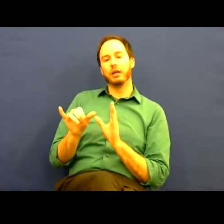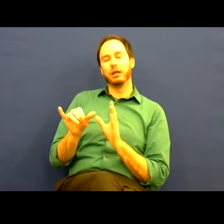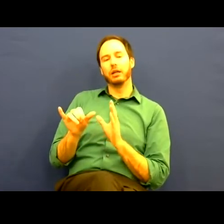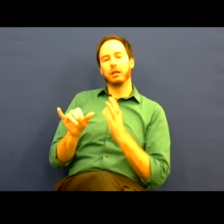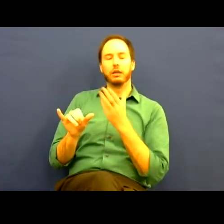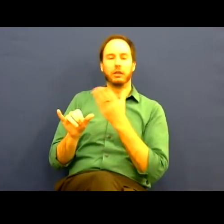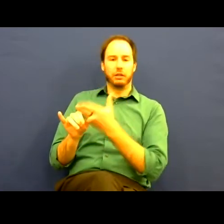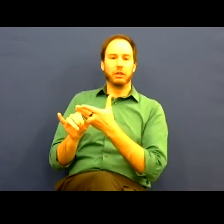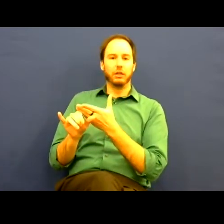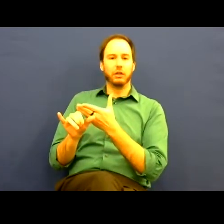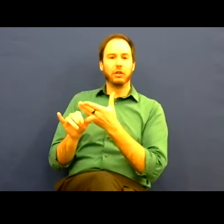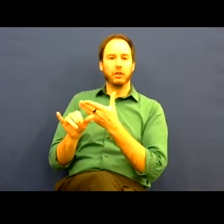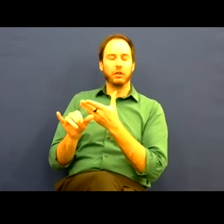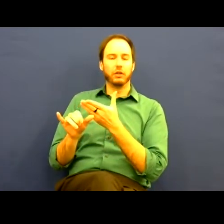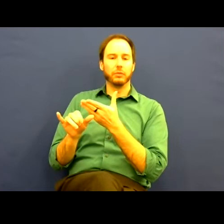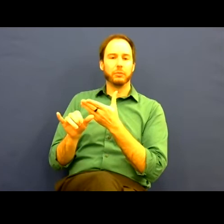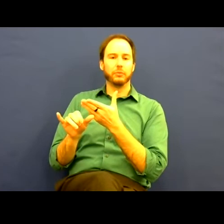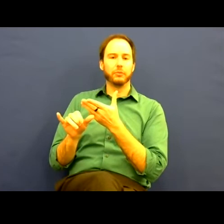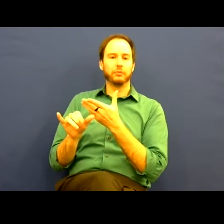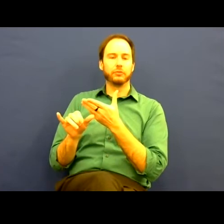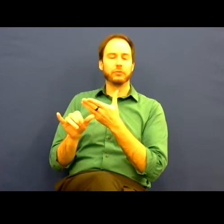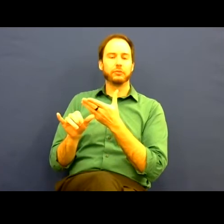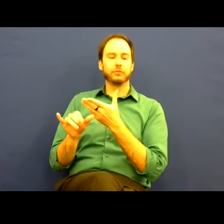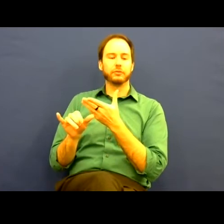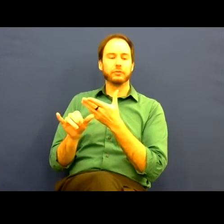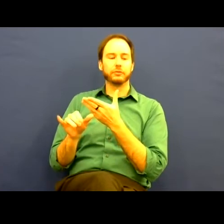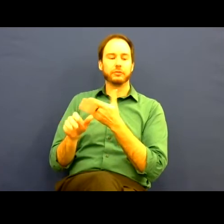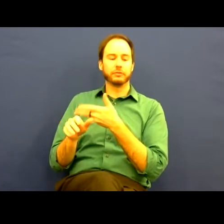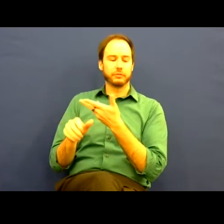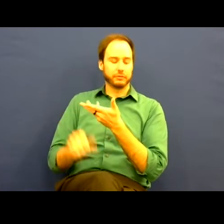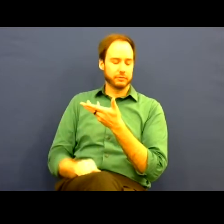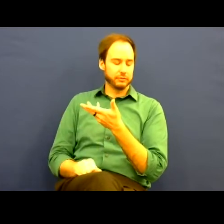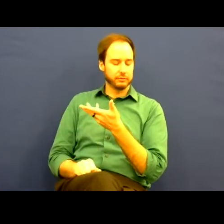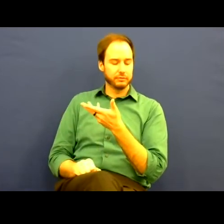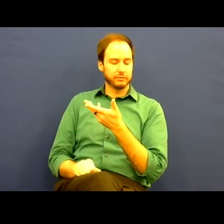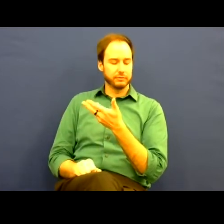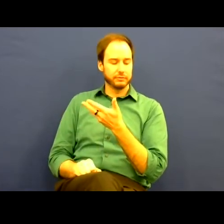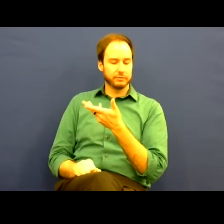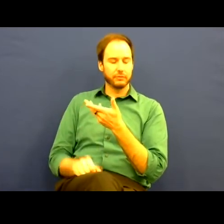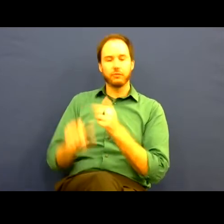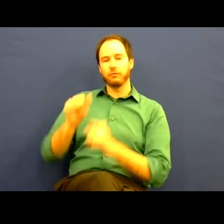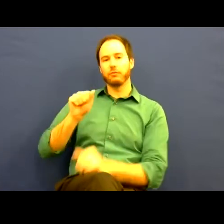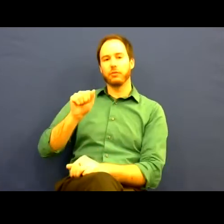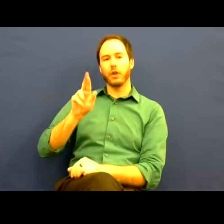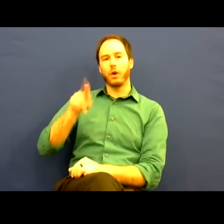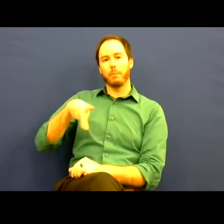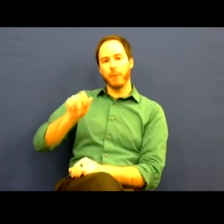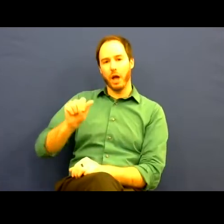essentially by funds from the ARPA.